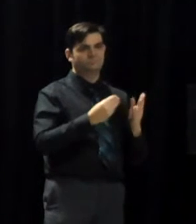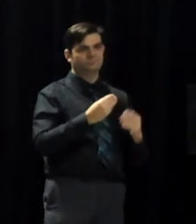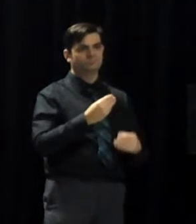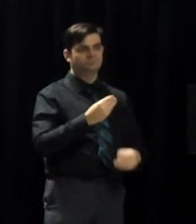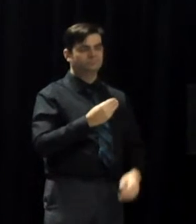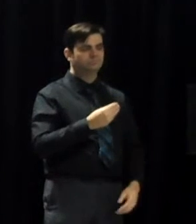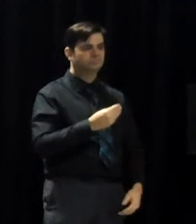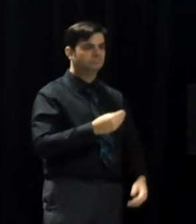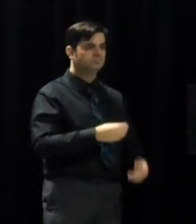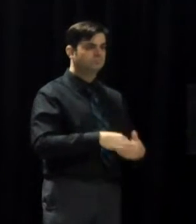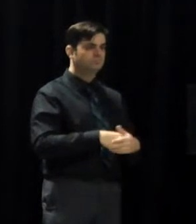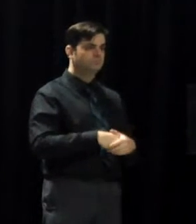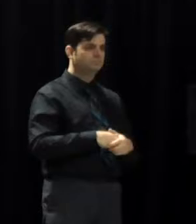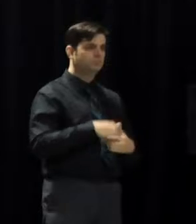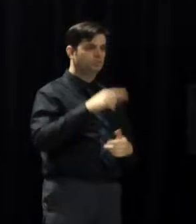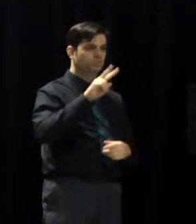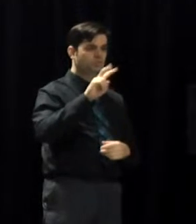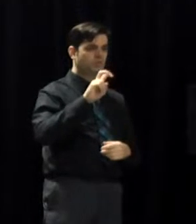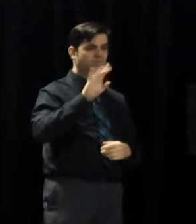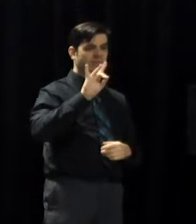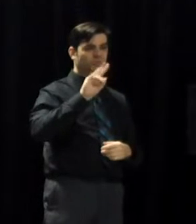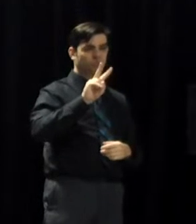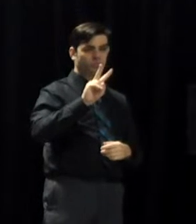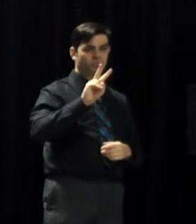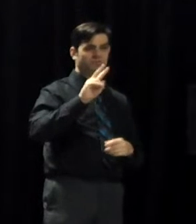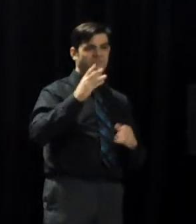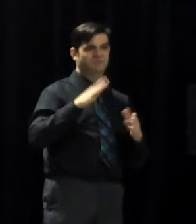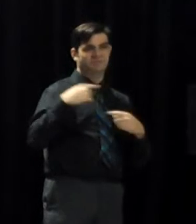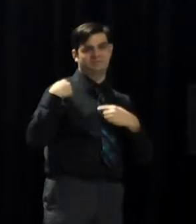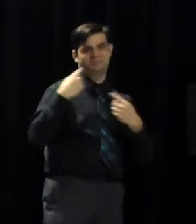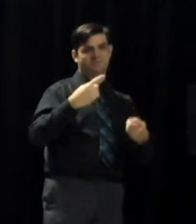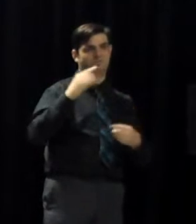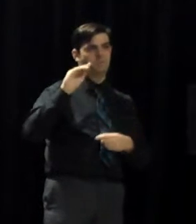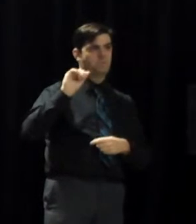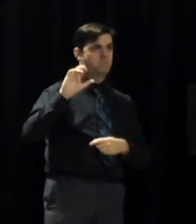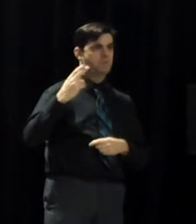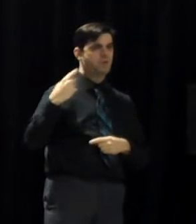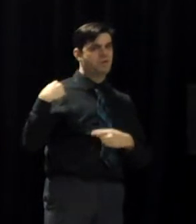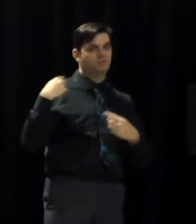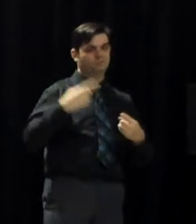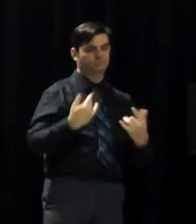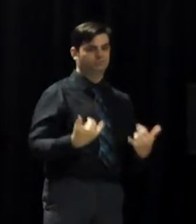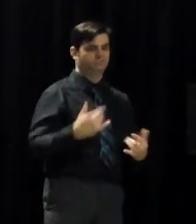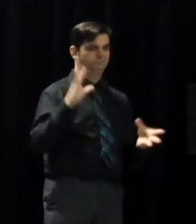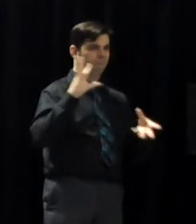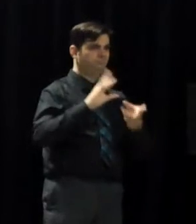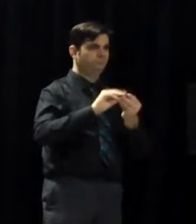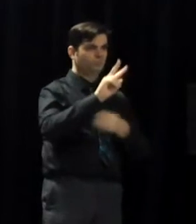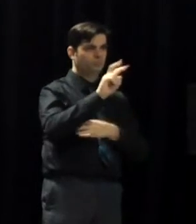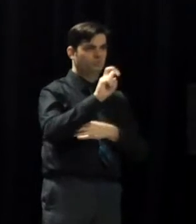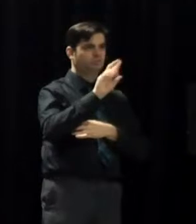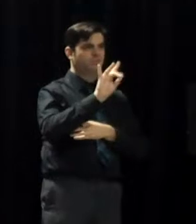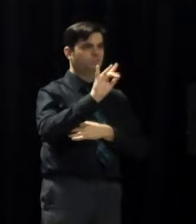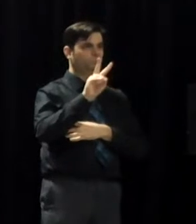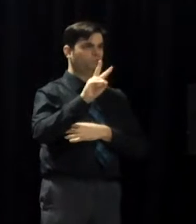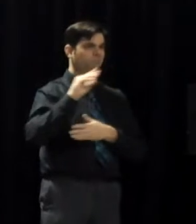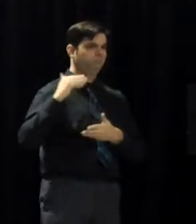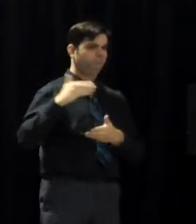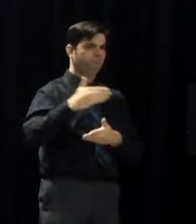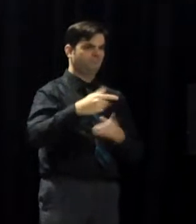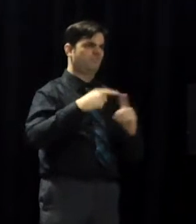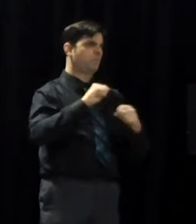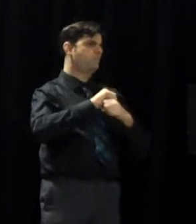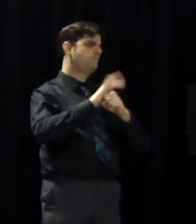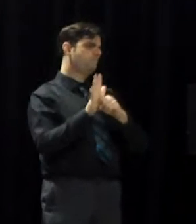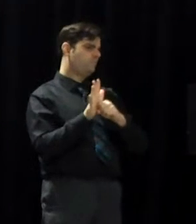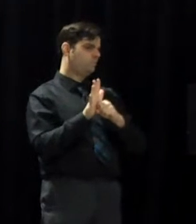Looking at 7-day averages, positivity rate 5.8%. Again, we're in New York, we're